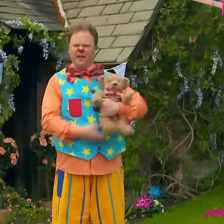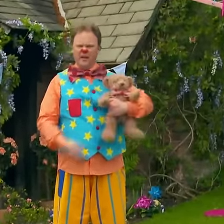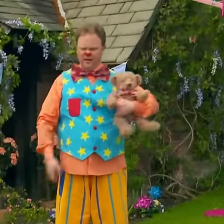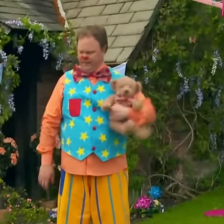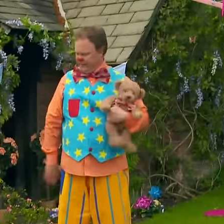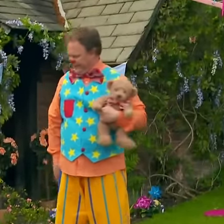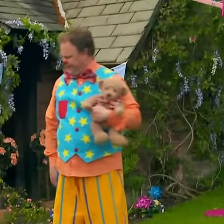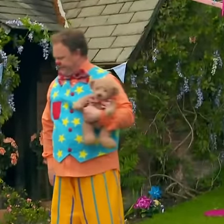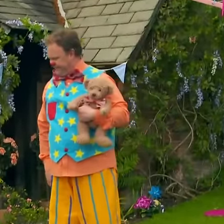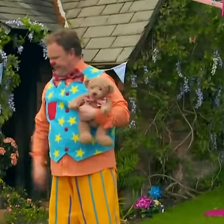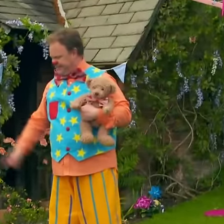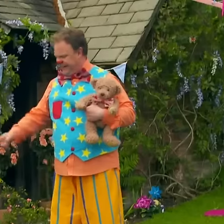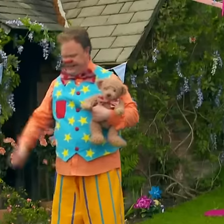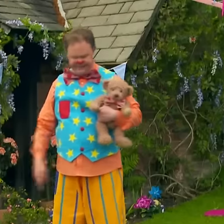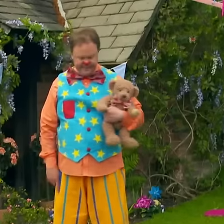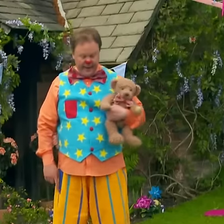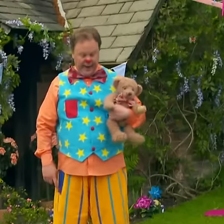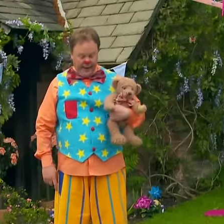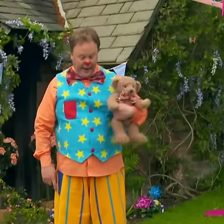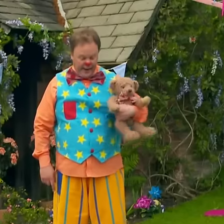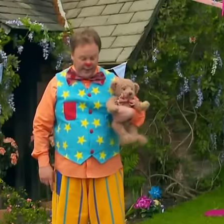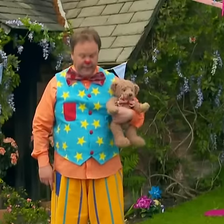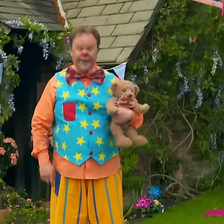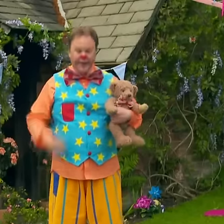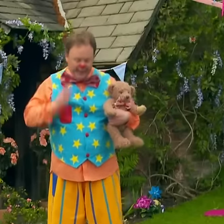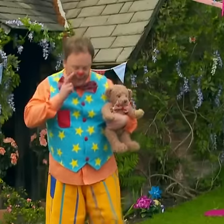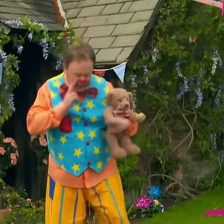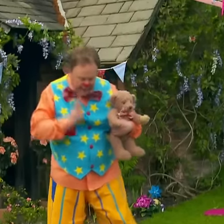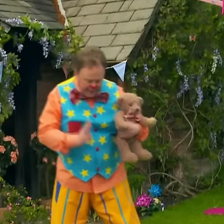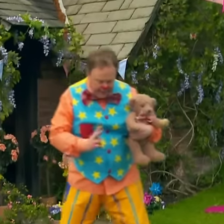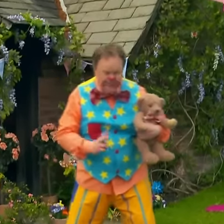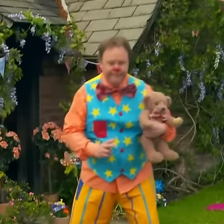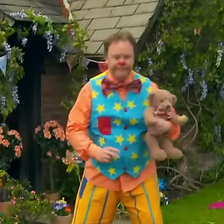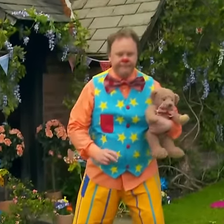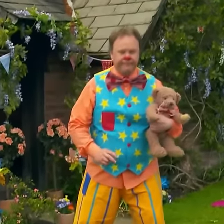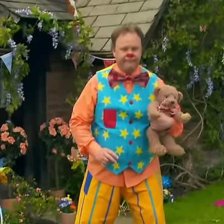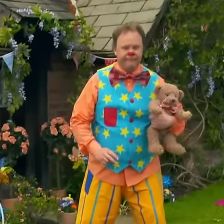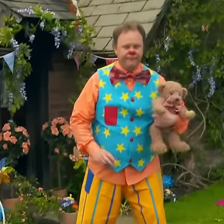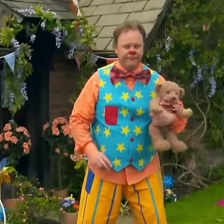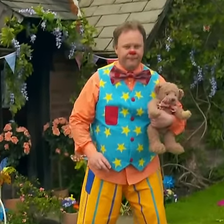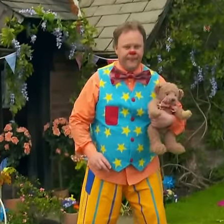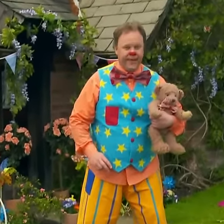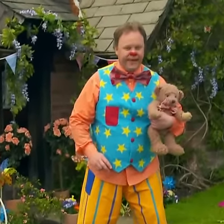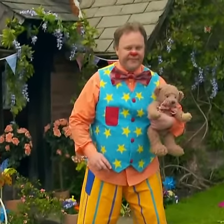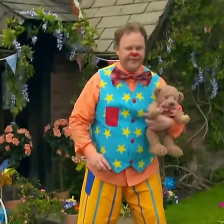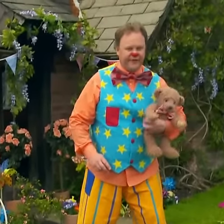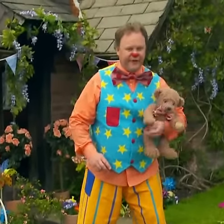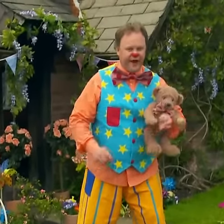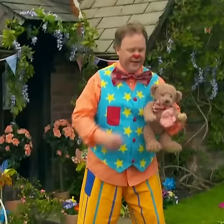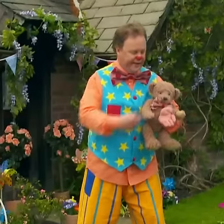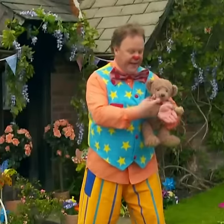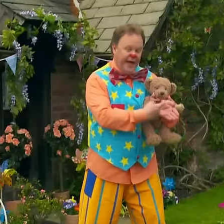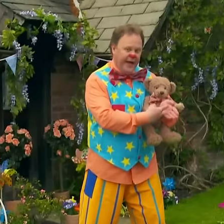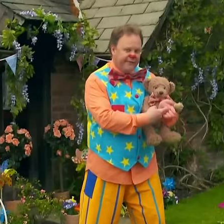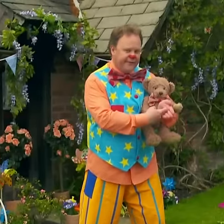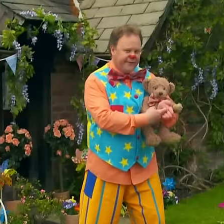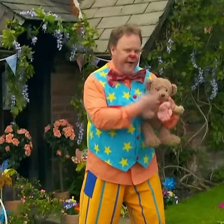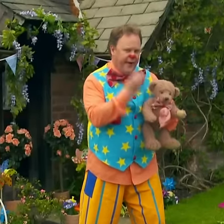Tumble? Why, it's the grass. Oh, look! It's a trail of